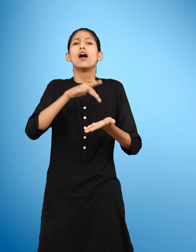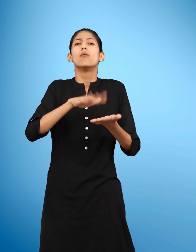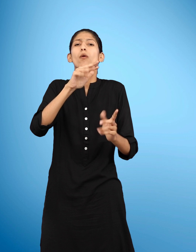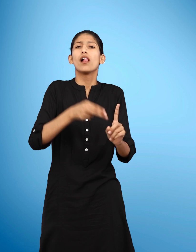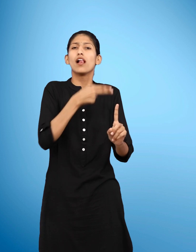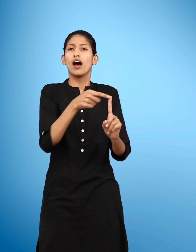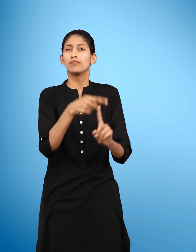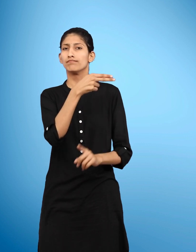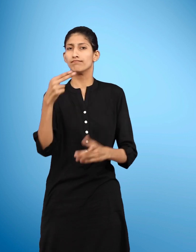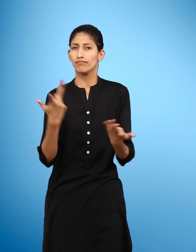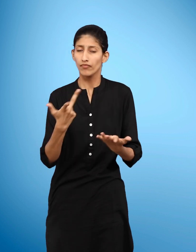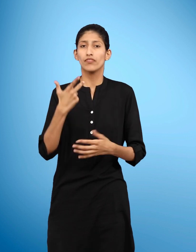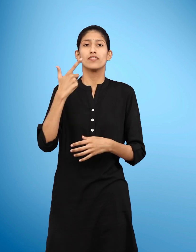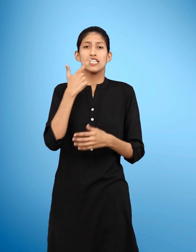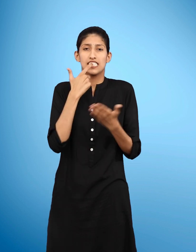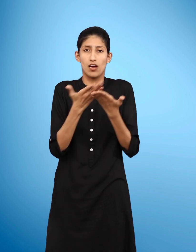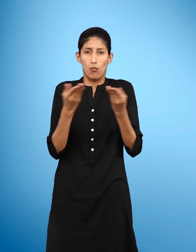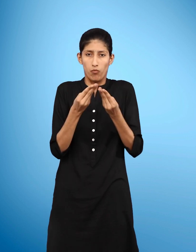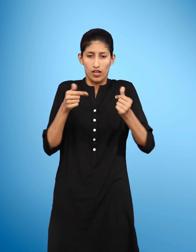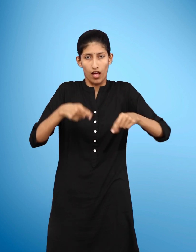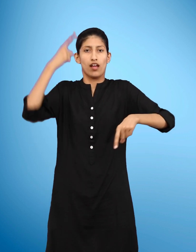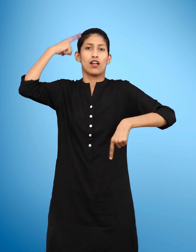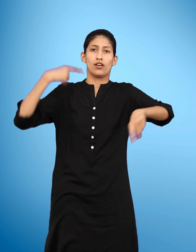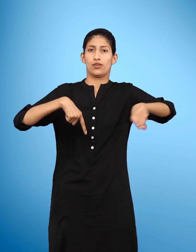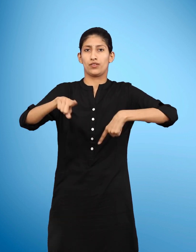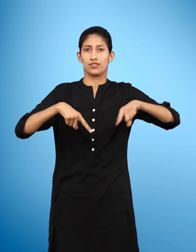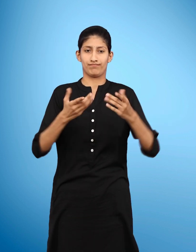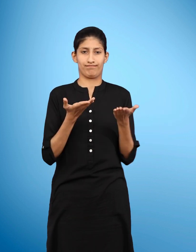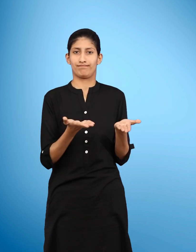The paths they followed came to be known as the Silk Route.